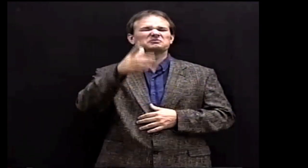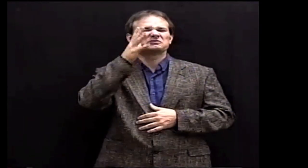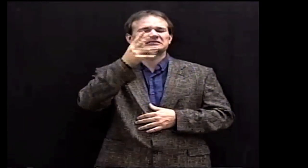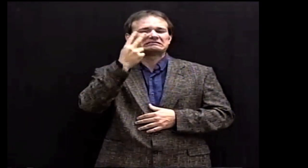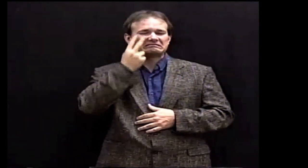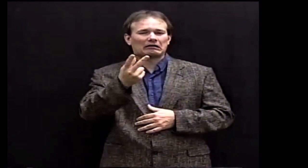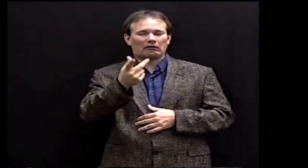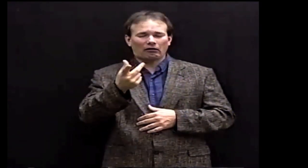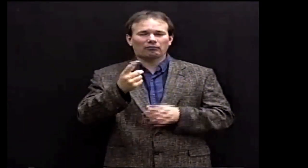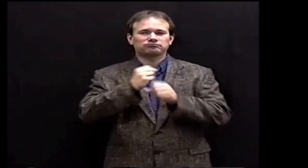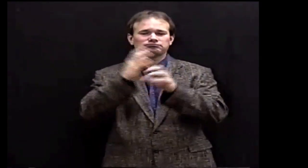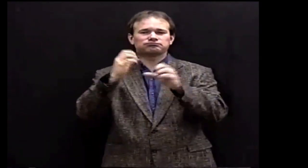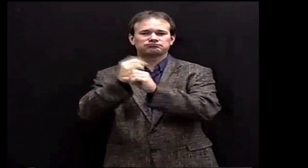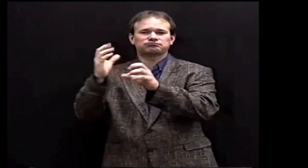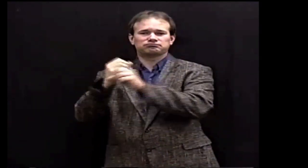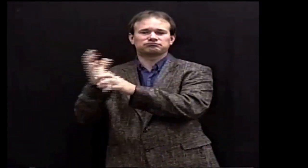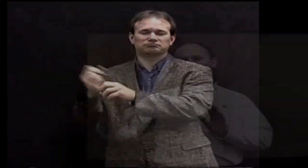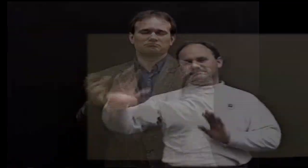using their other sign language.